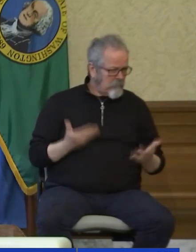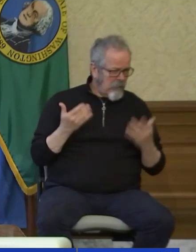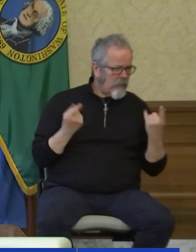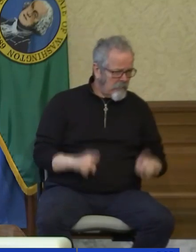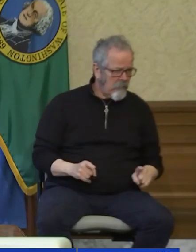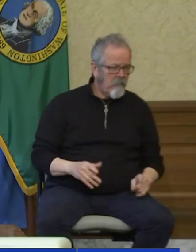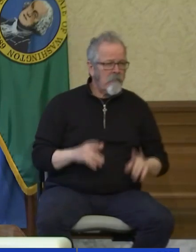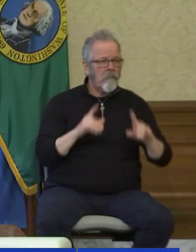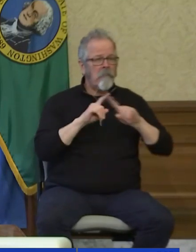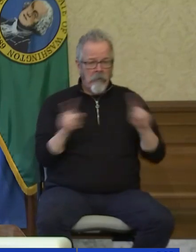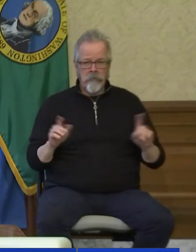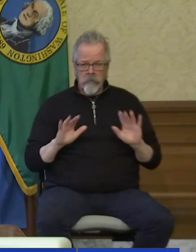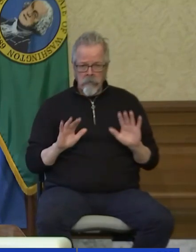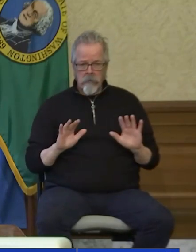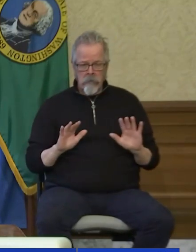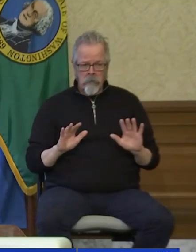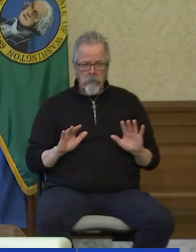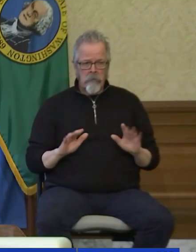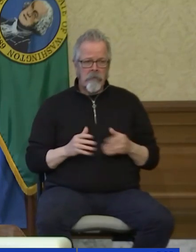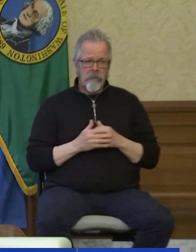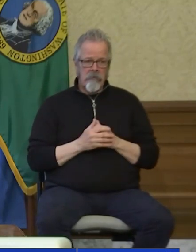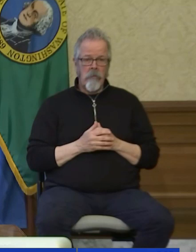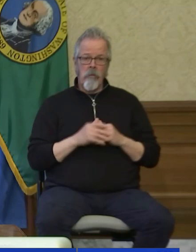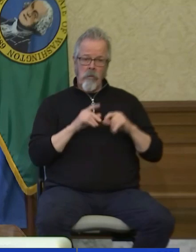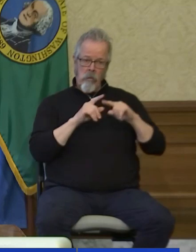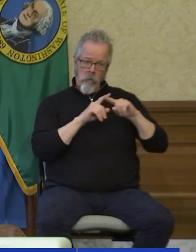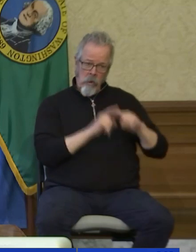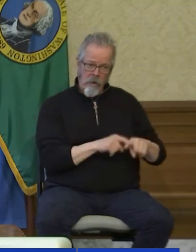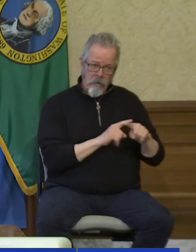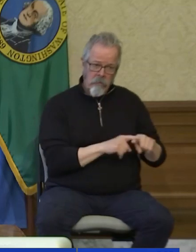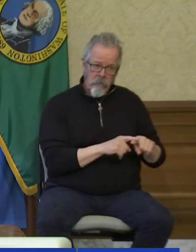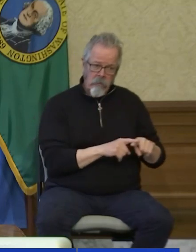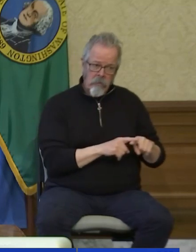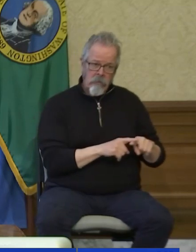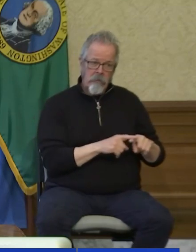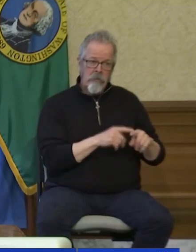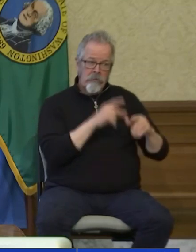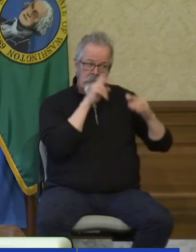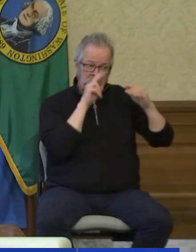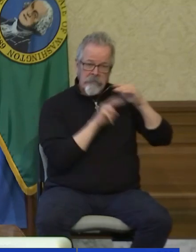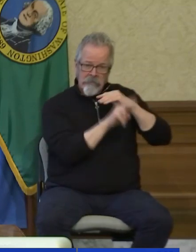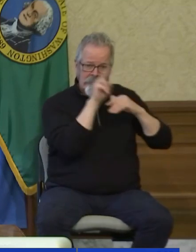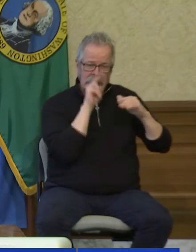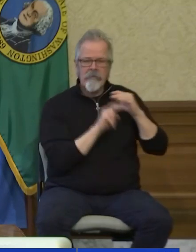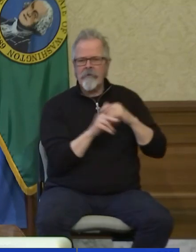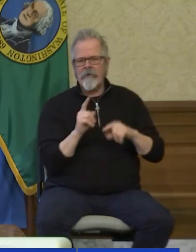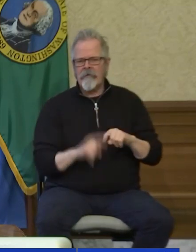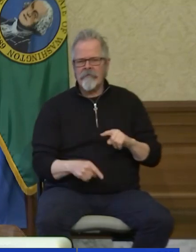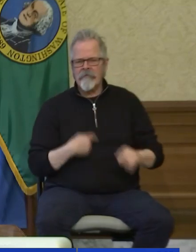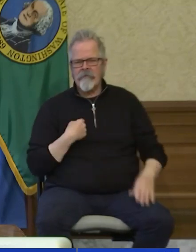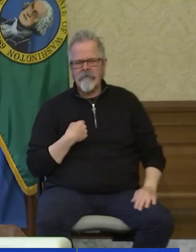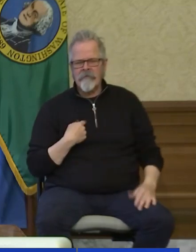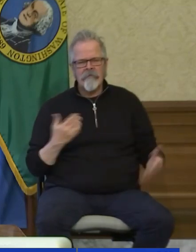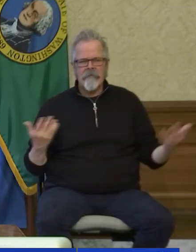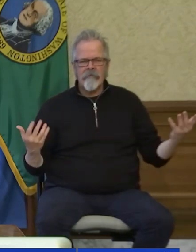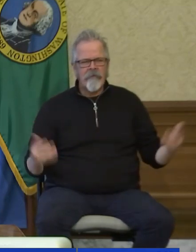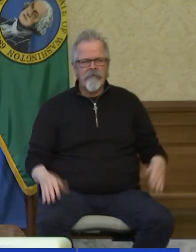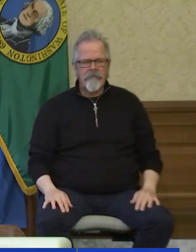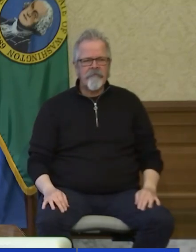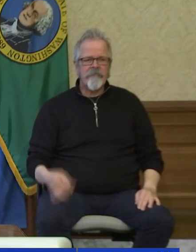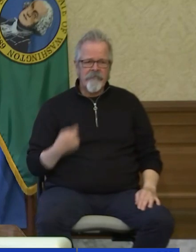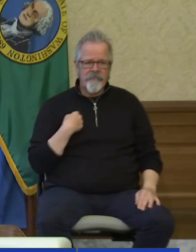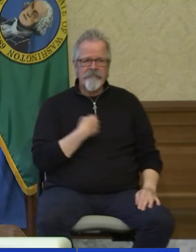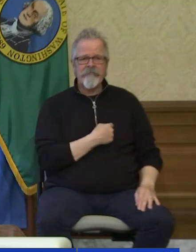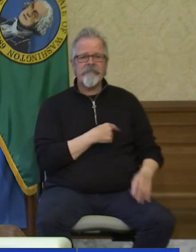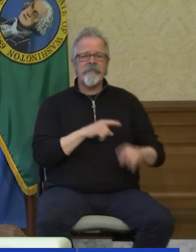reason to believe that it can be effective. If you look at other countries, South Korea, Taiwan,